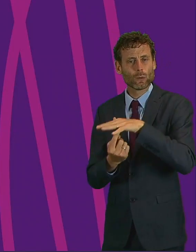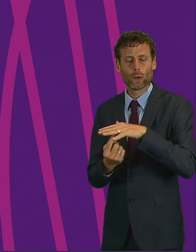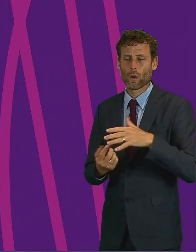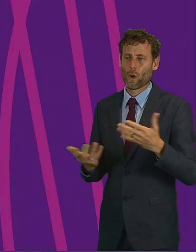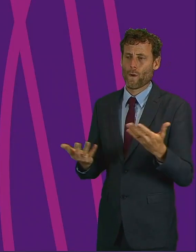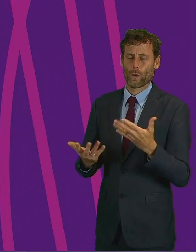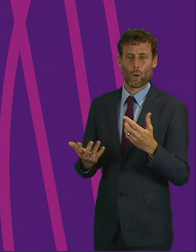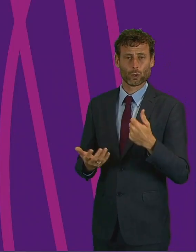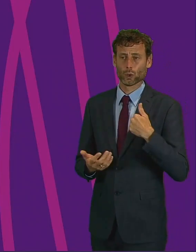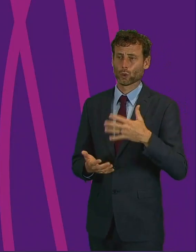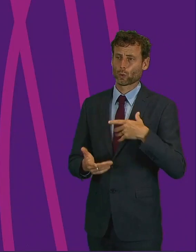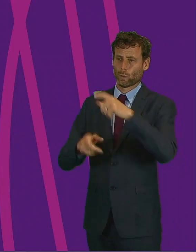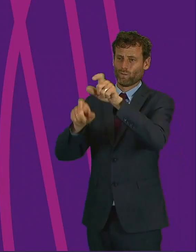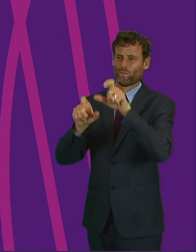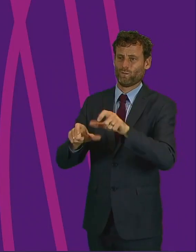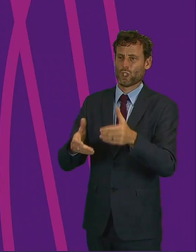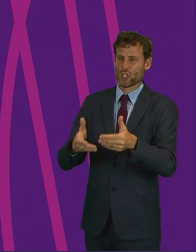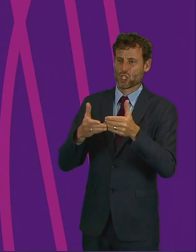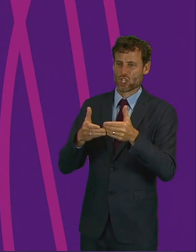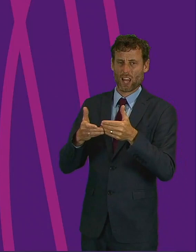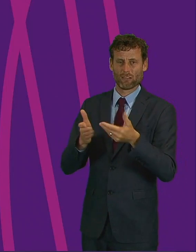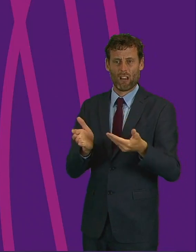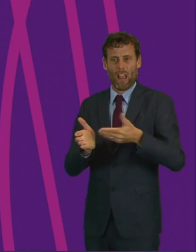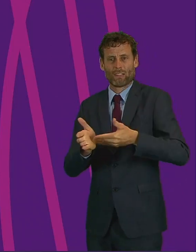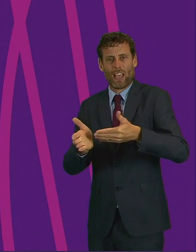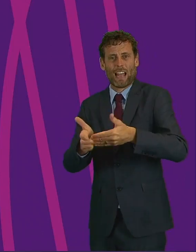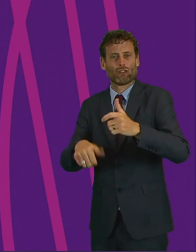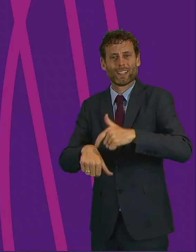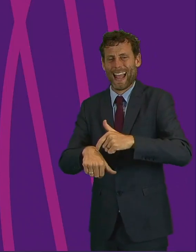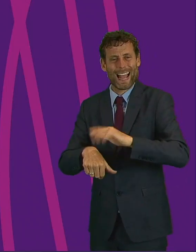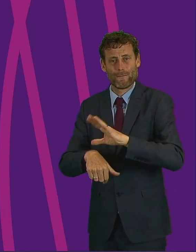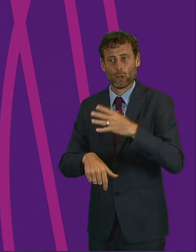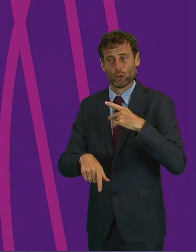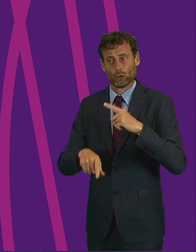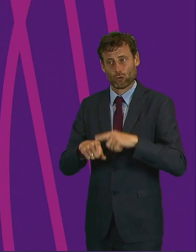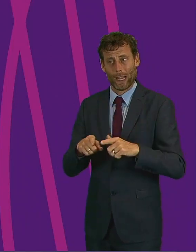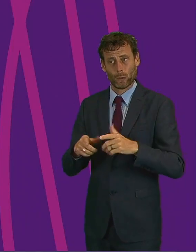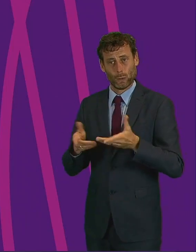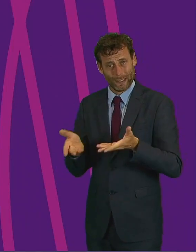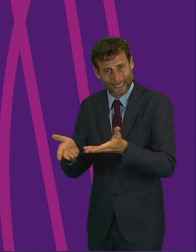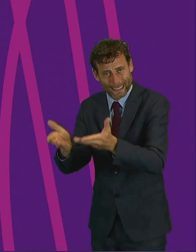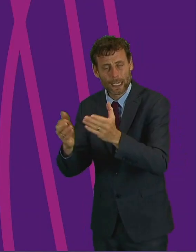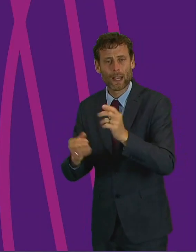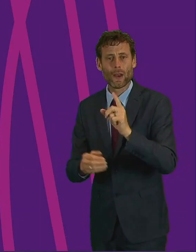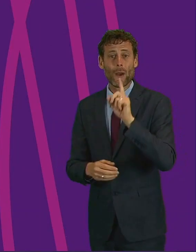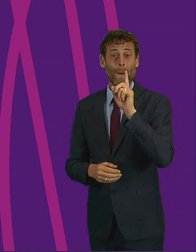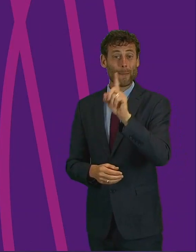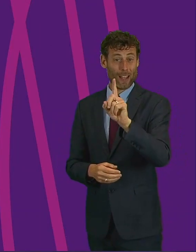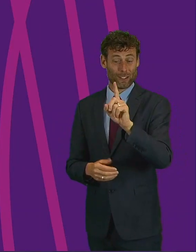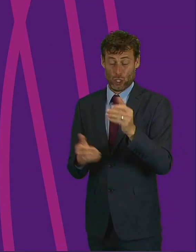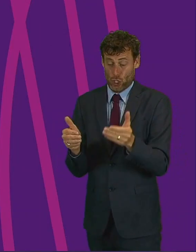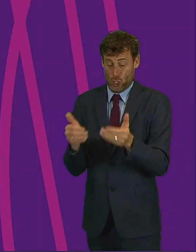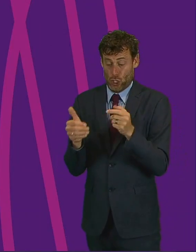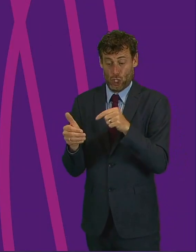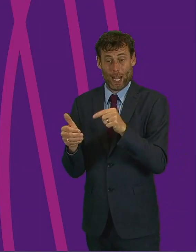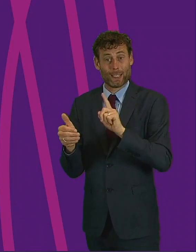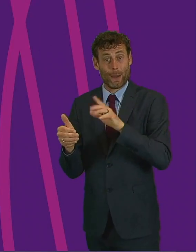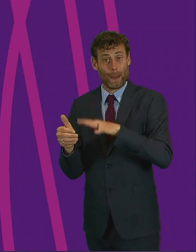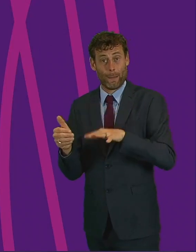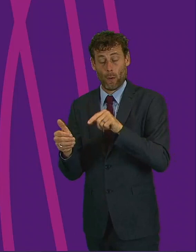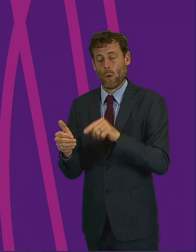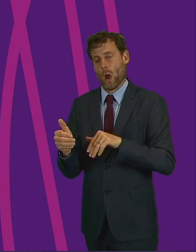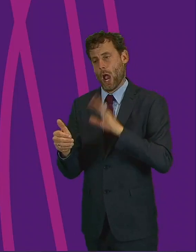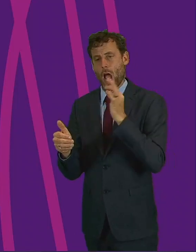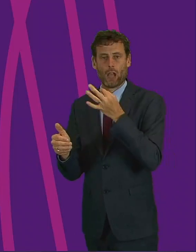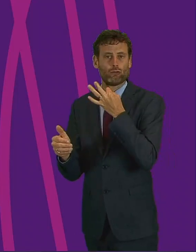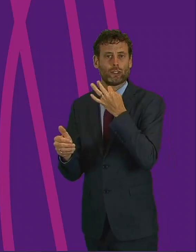shielding any longer than is necessary, but I would remind members that the shielded category are the ones that are at greatest risk of becoming